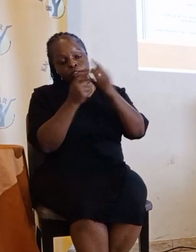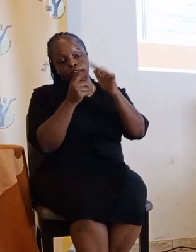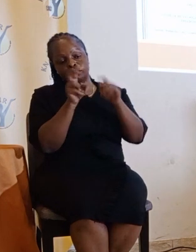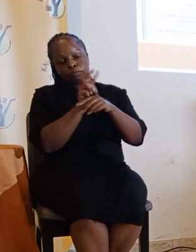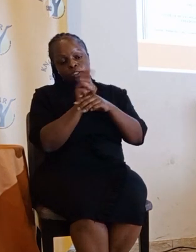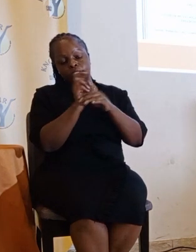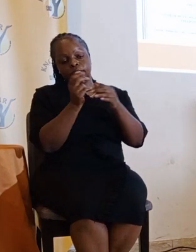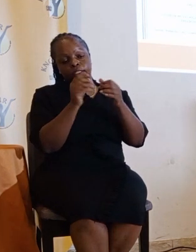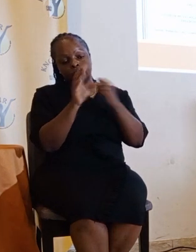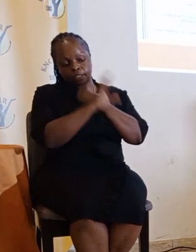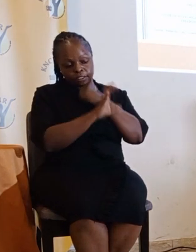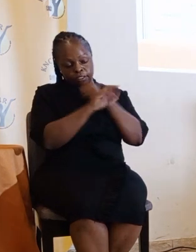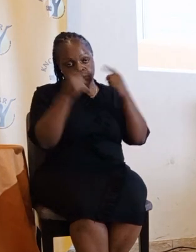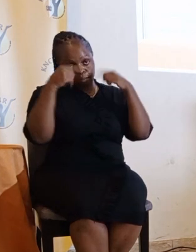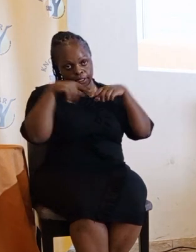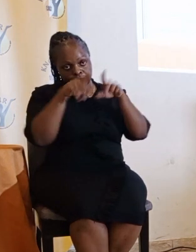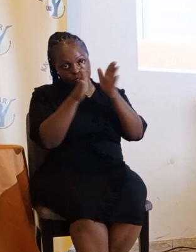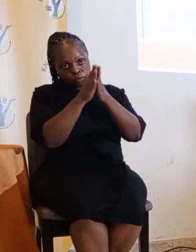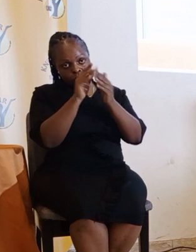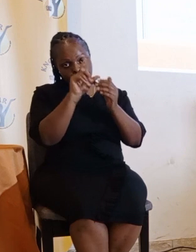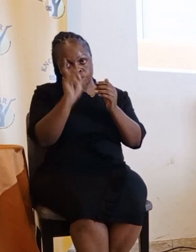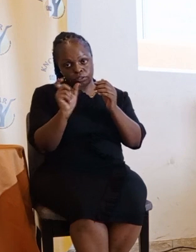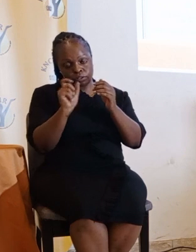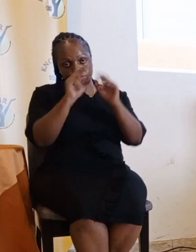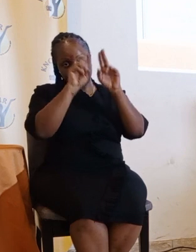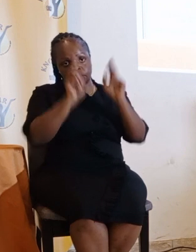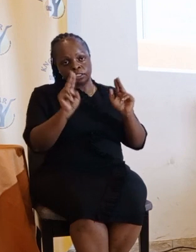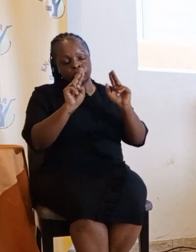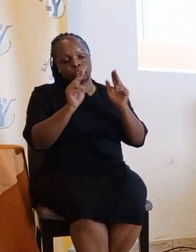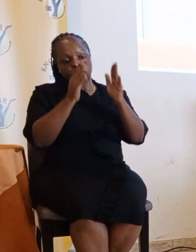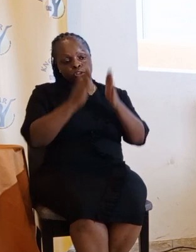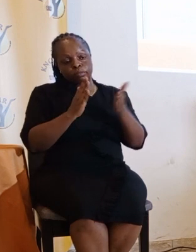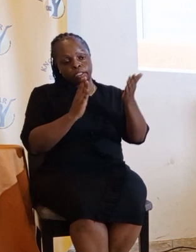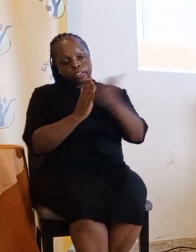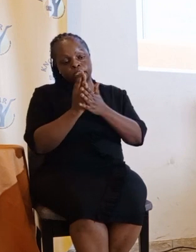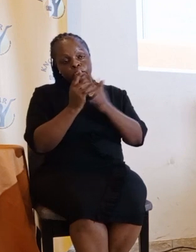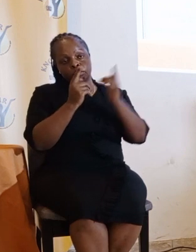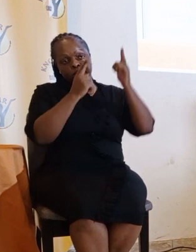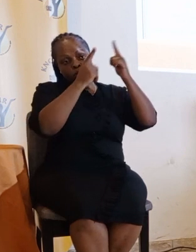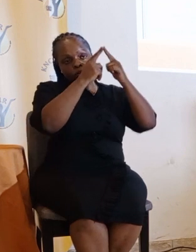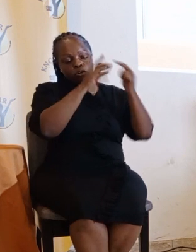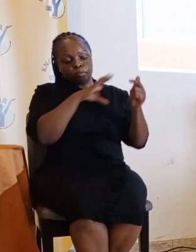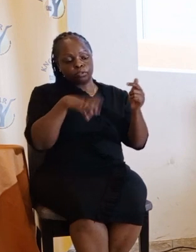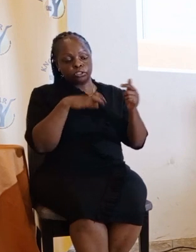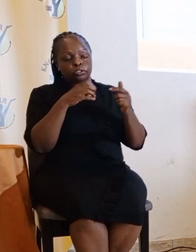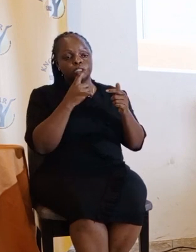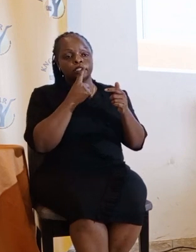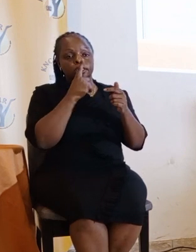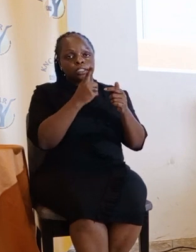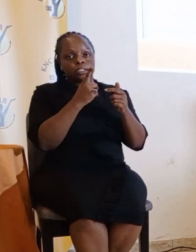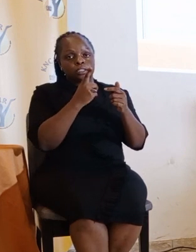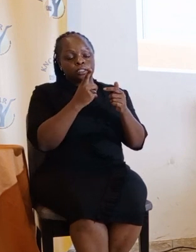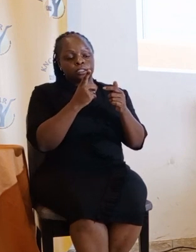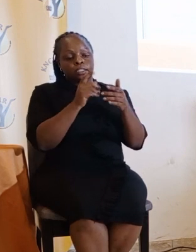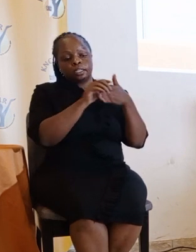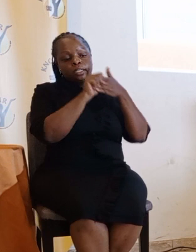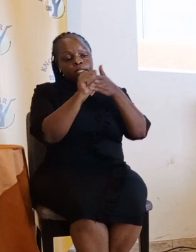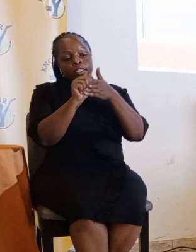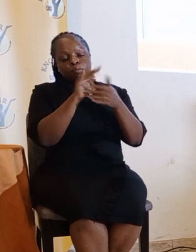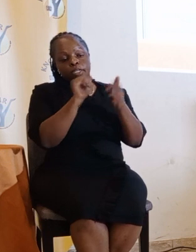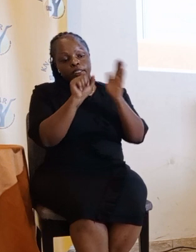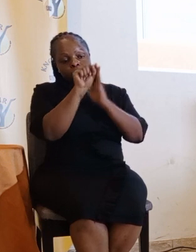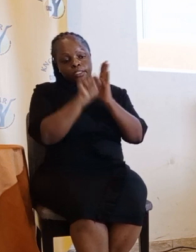with regional and international human rights obligations, the Commission is pleased to commend state efforts led by the State